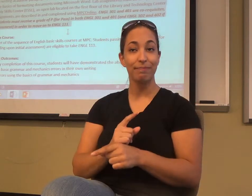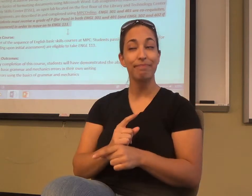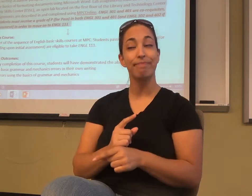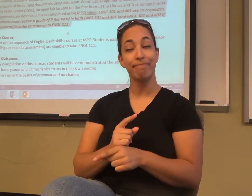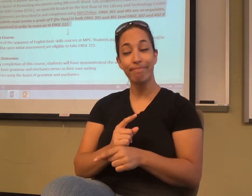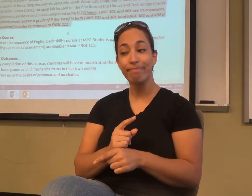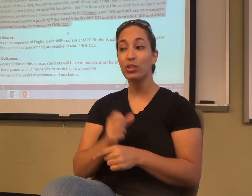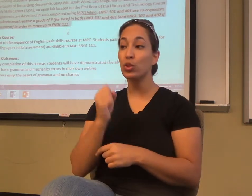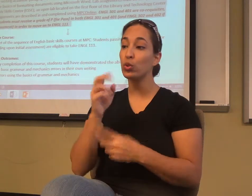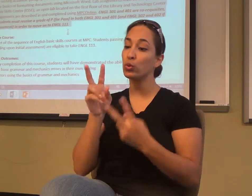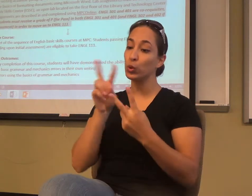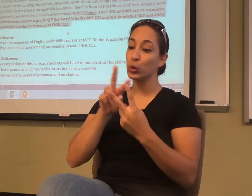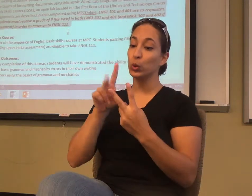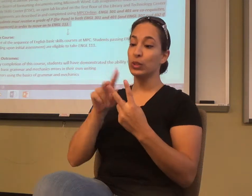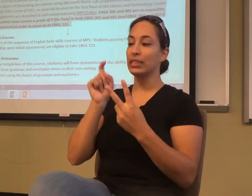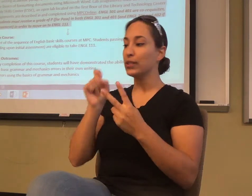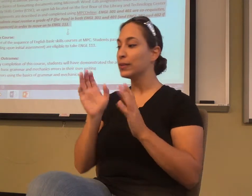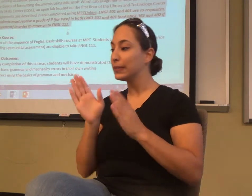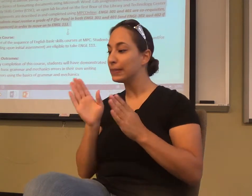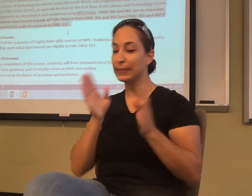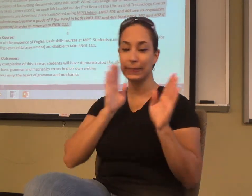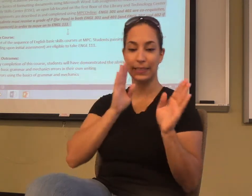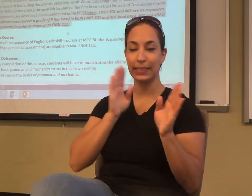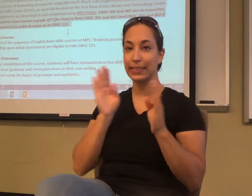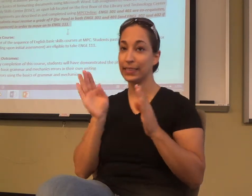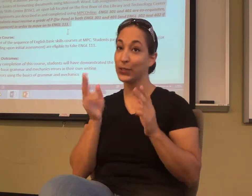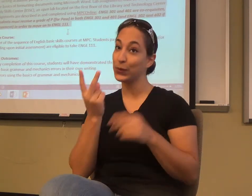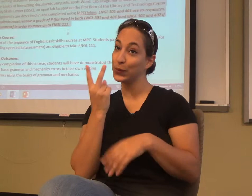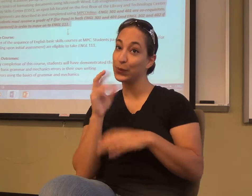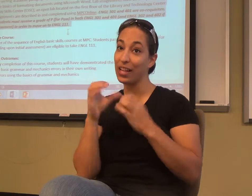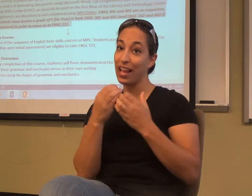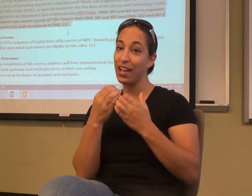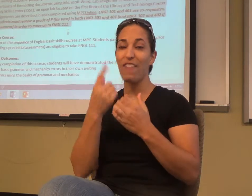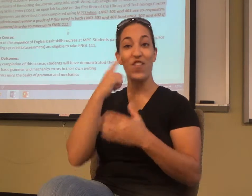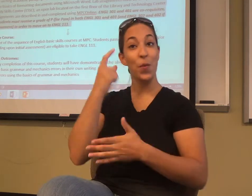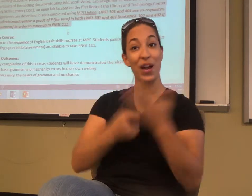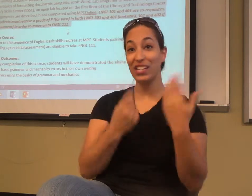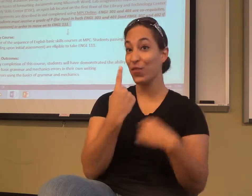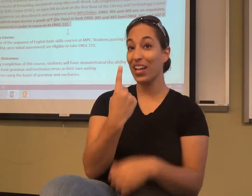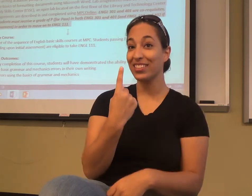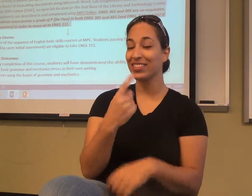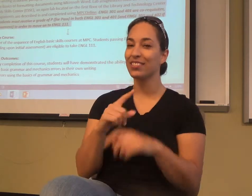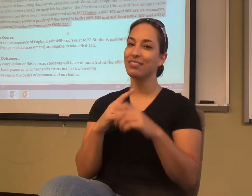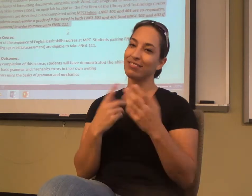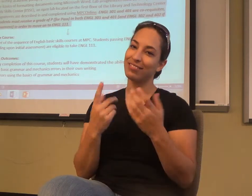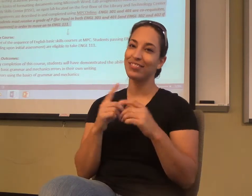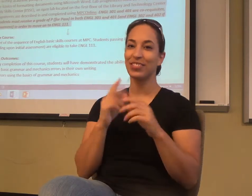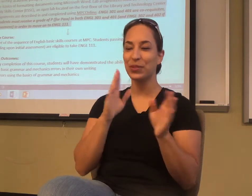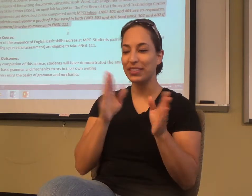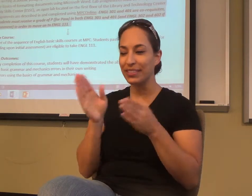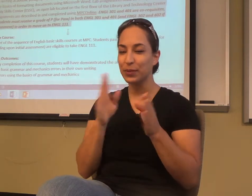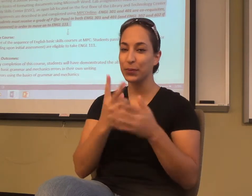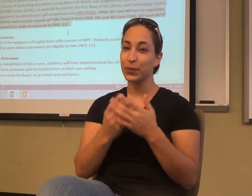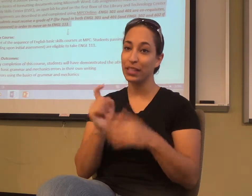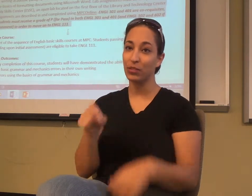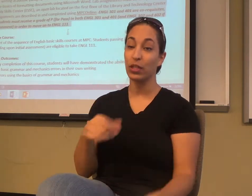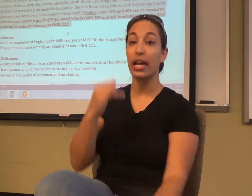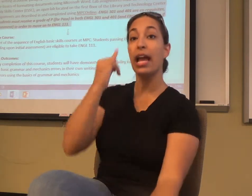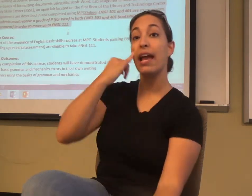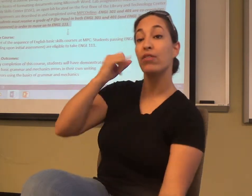2 things really to keep on top of. You've got 2 classes for the price of 1, really. Okay. If you drop one of the classes